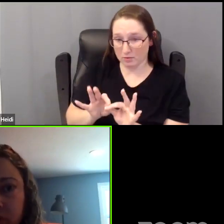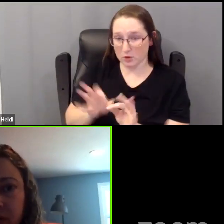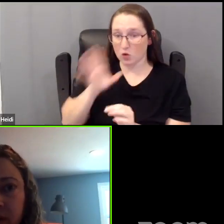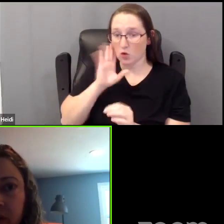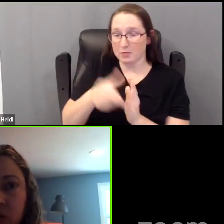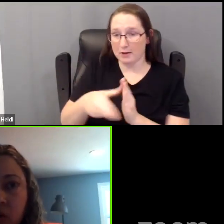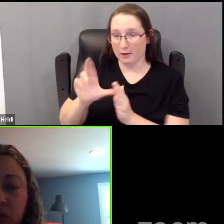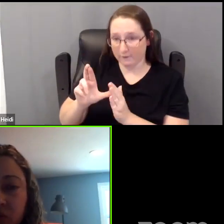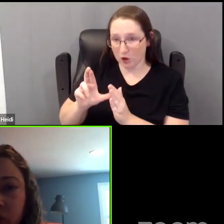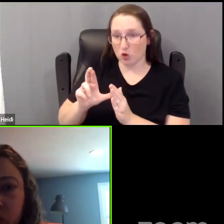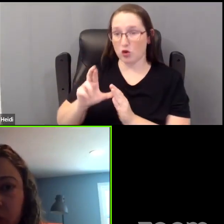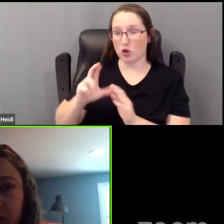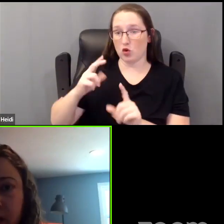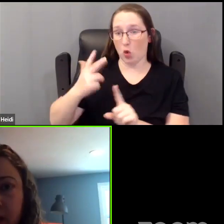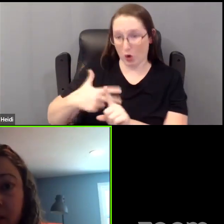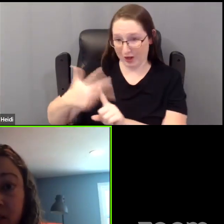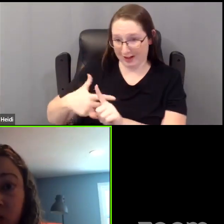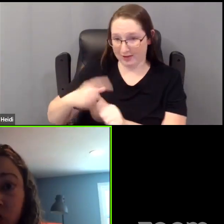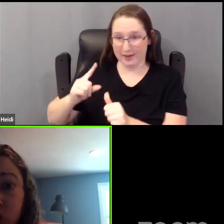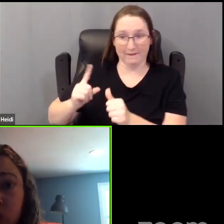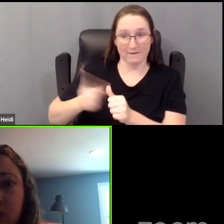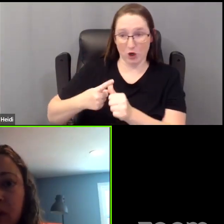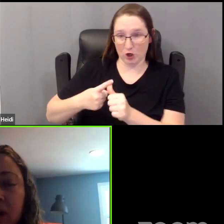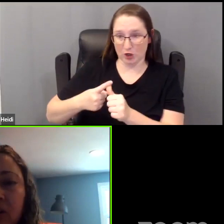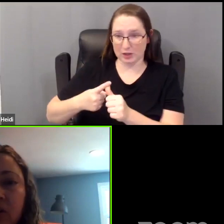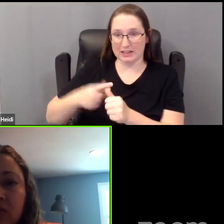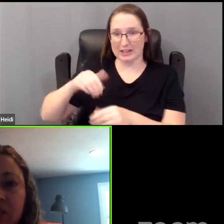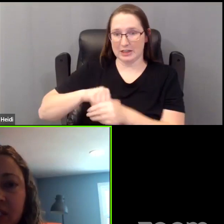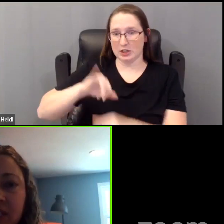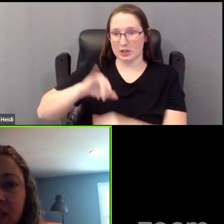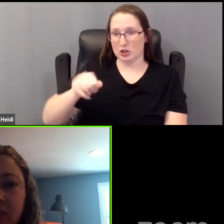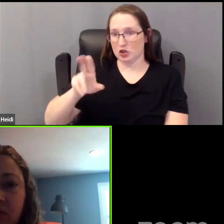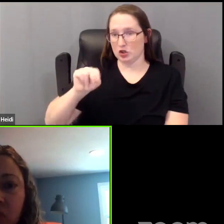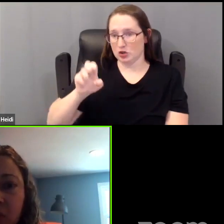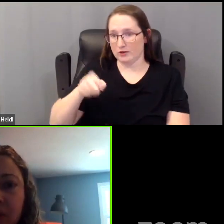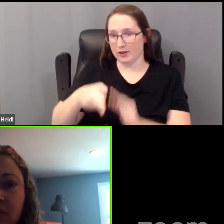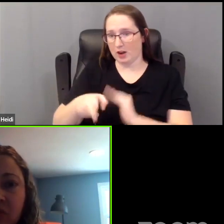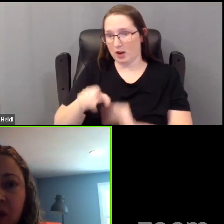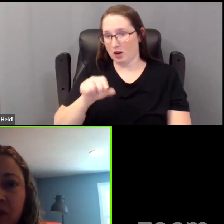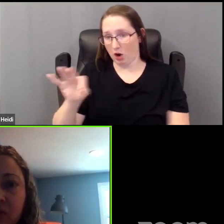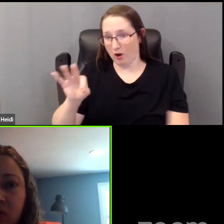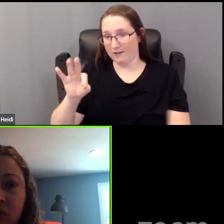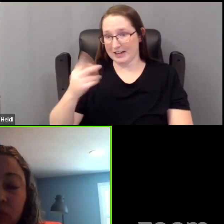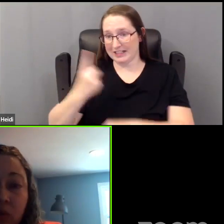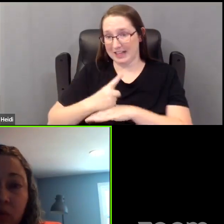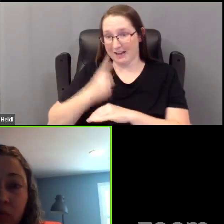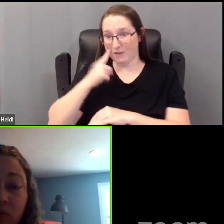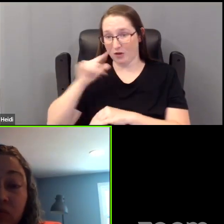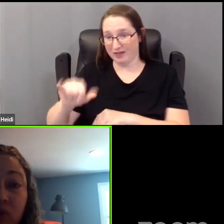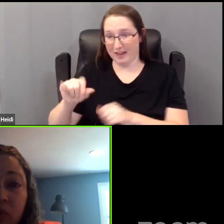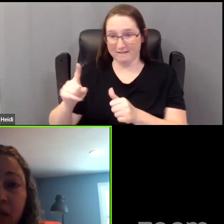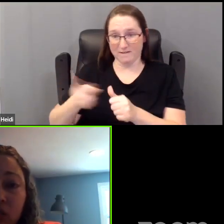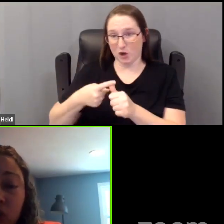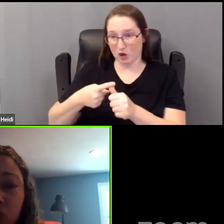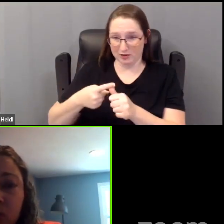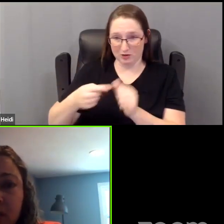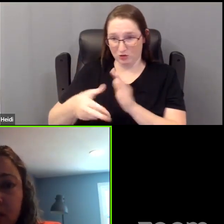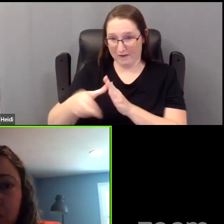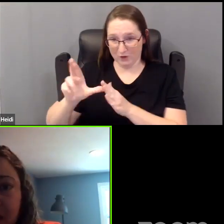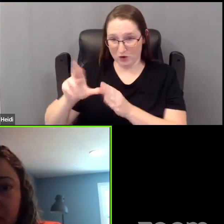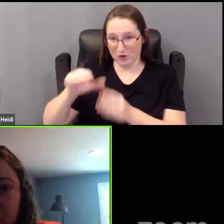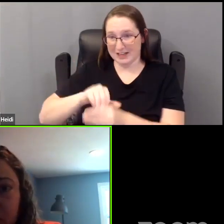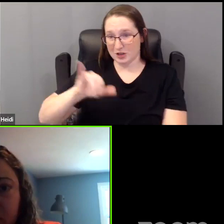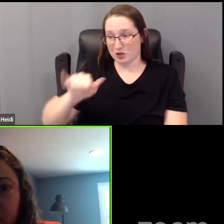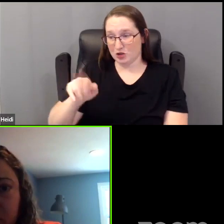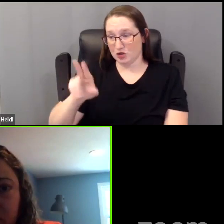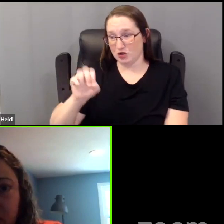reviewed quarterly. So the first one is in June. The cutoff date to get the form in for that first review in June